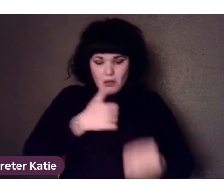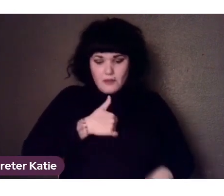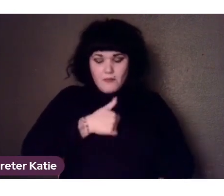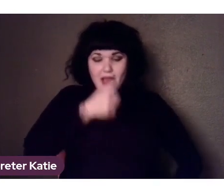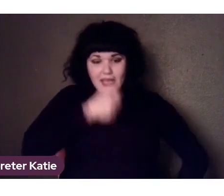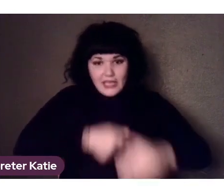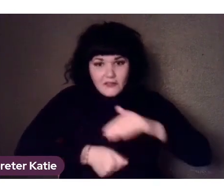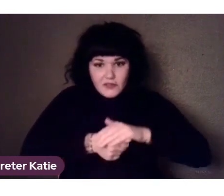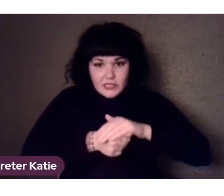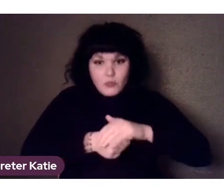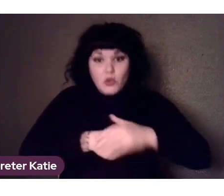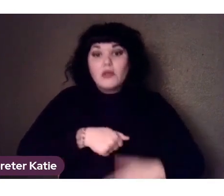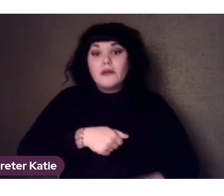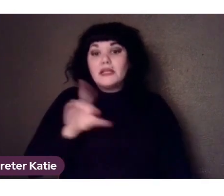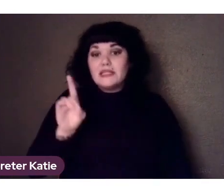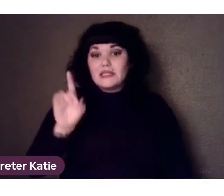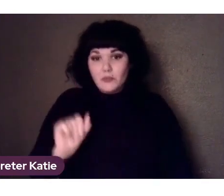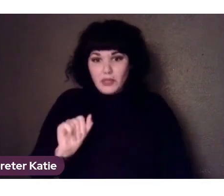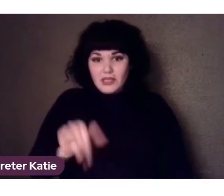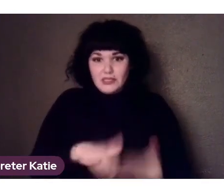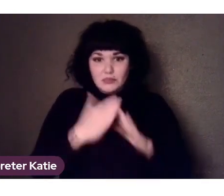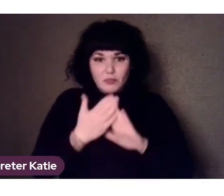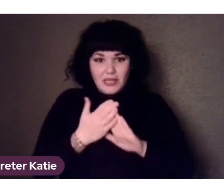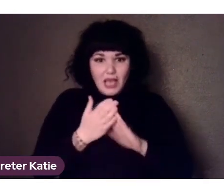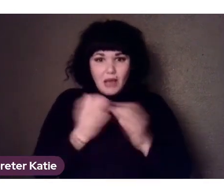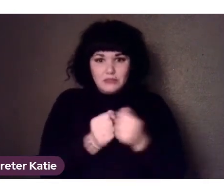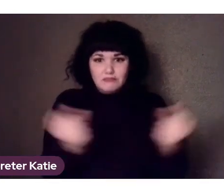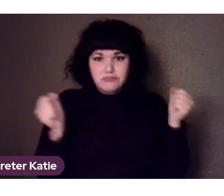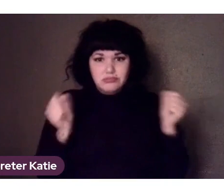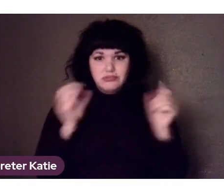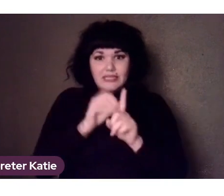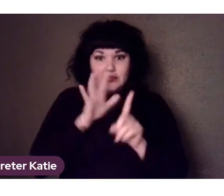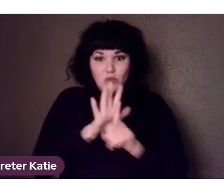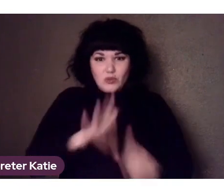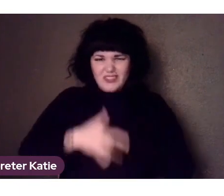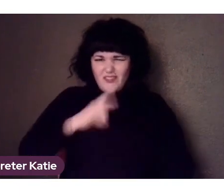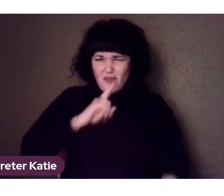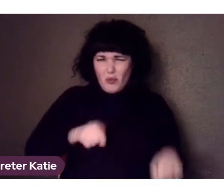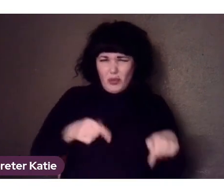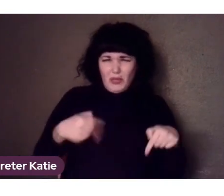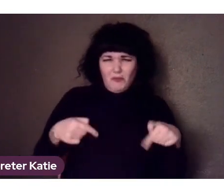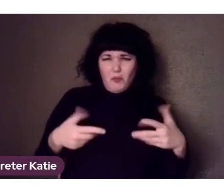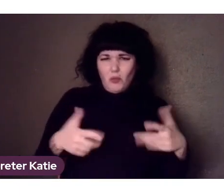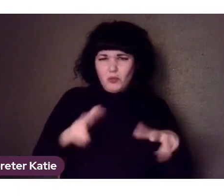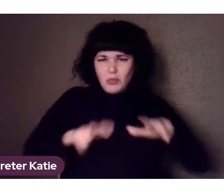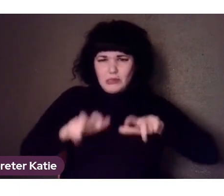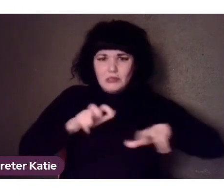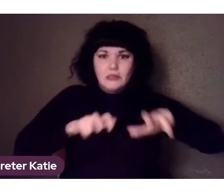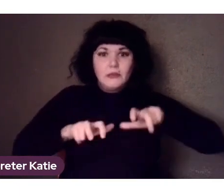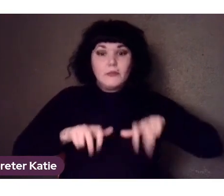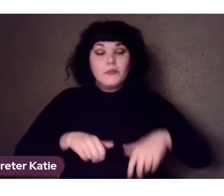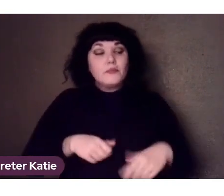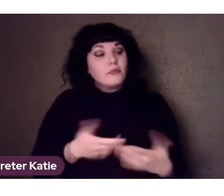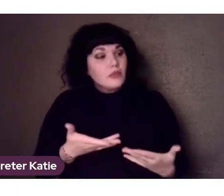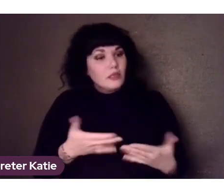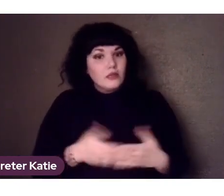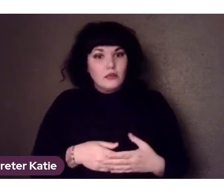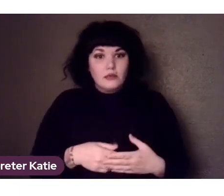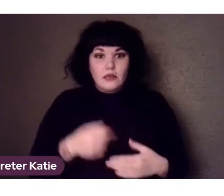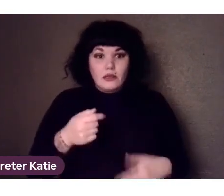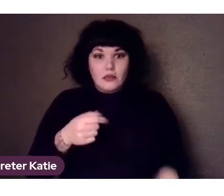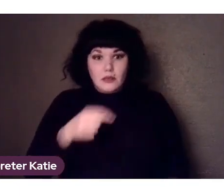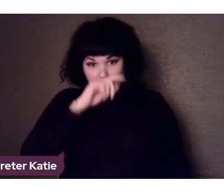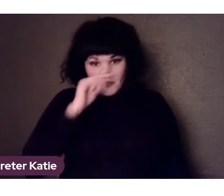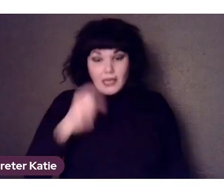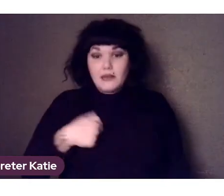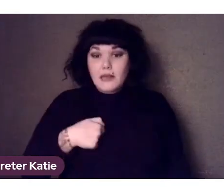becoming exposed in ways that made me feel vulnerable. After all, hadn't I been called the strong one since I was a